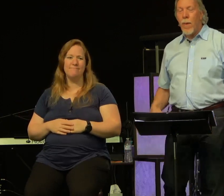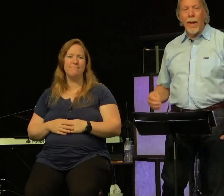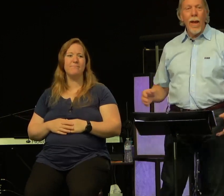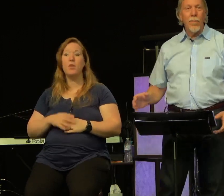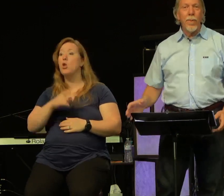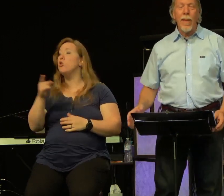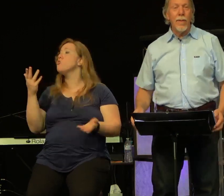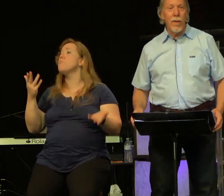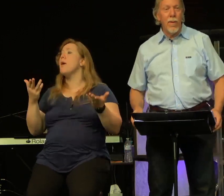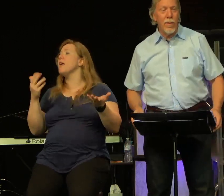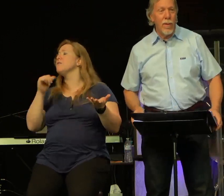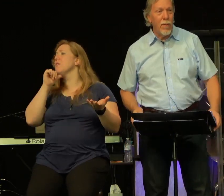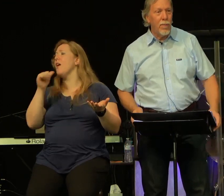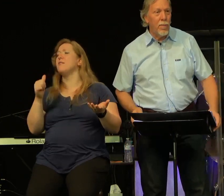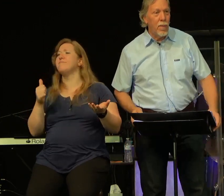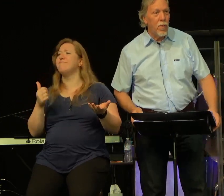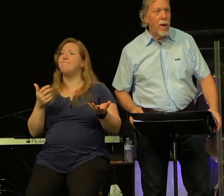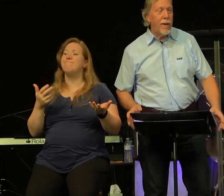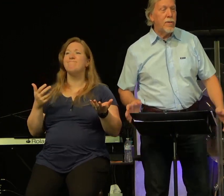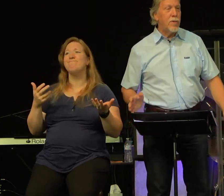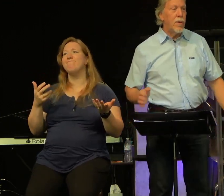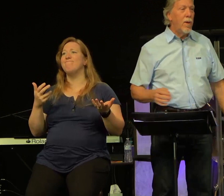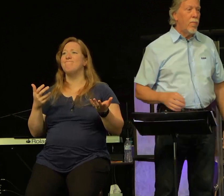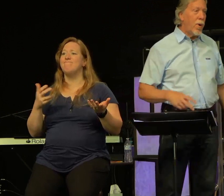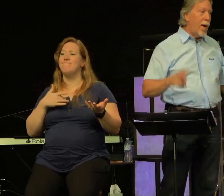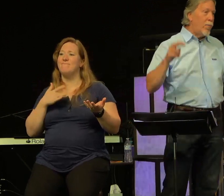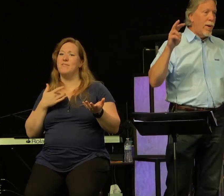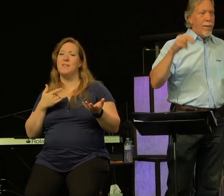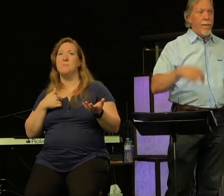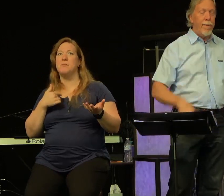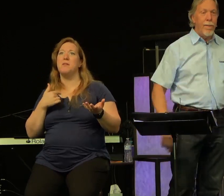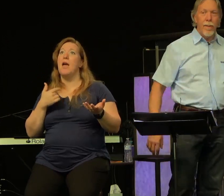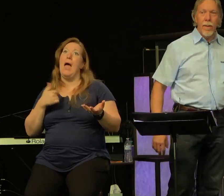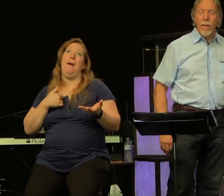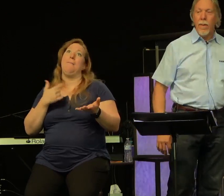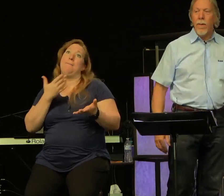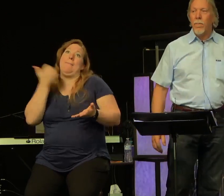You may not be the greatest breadwinner.